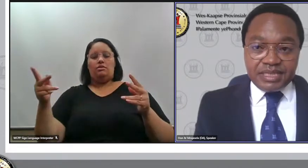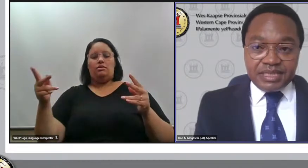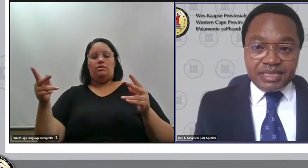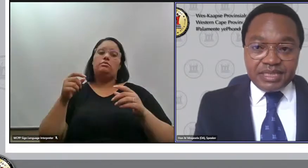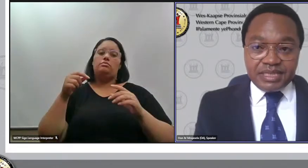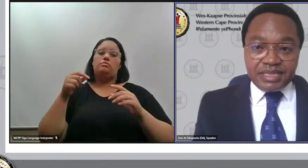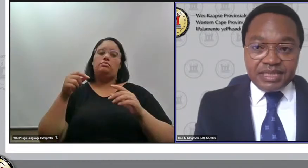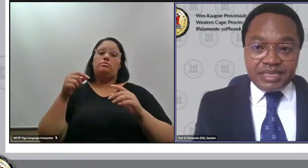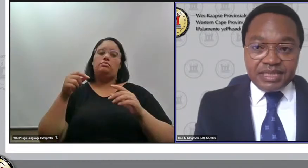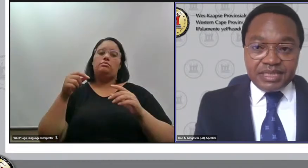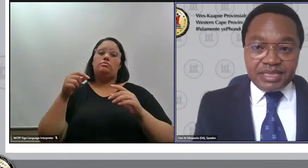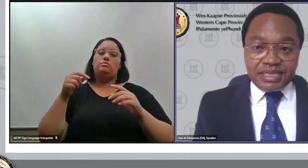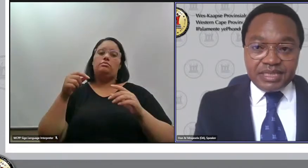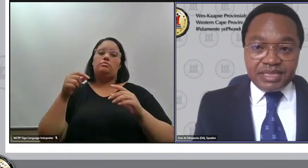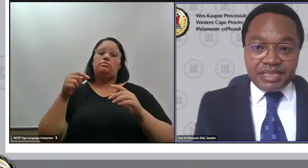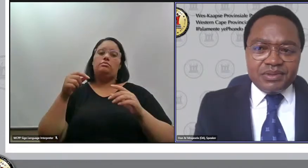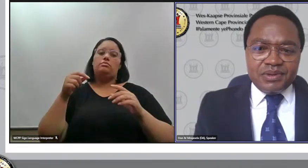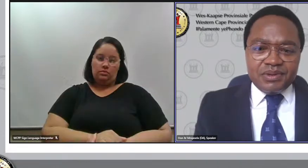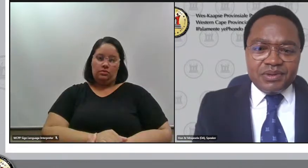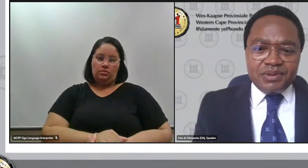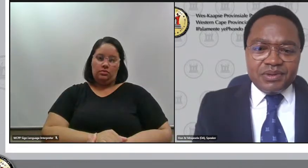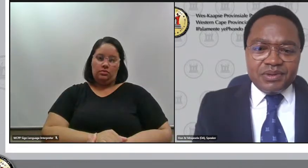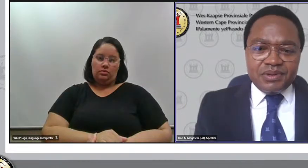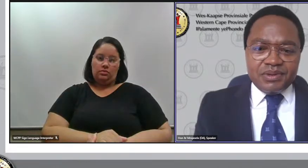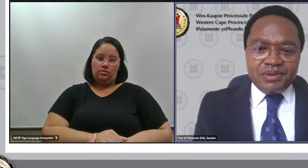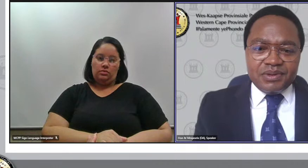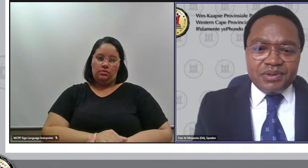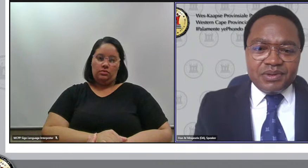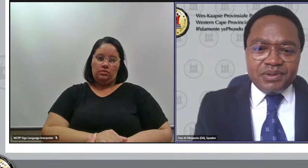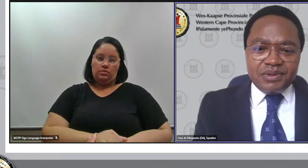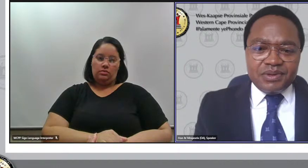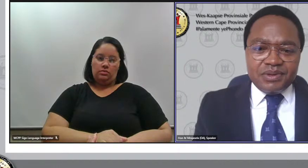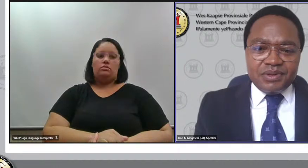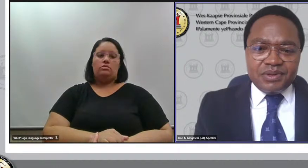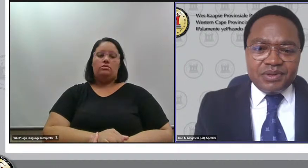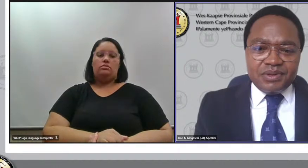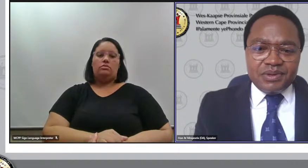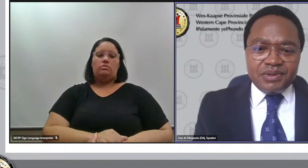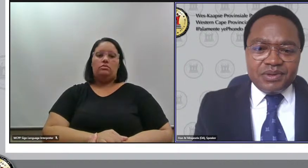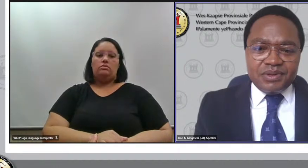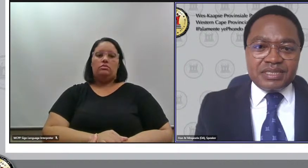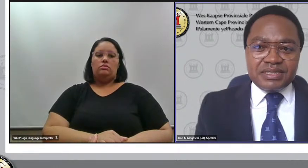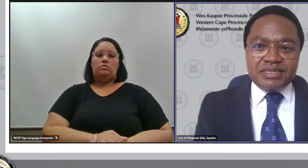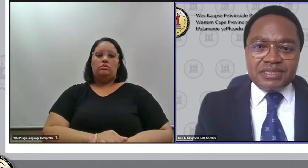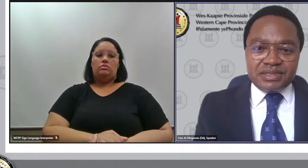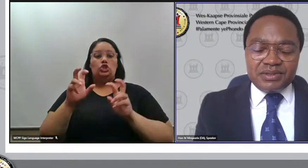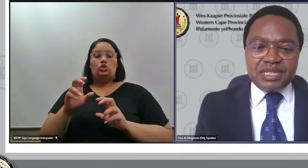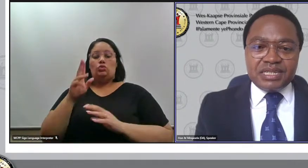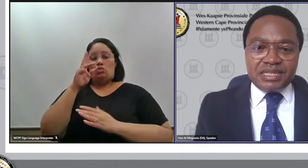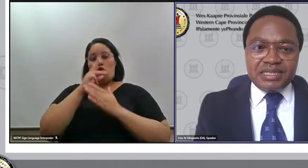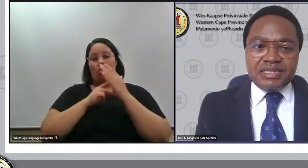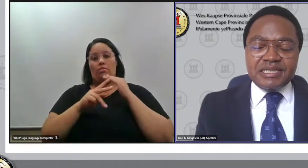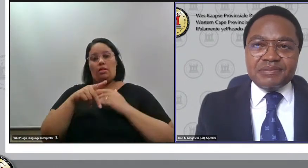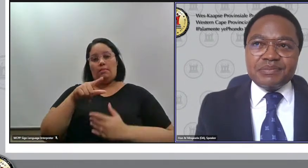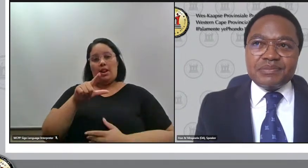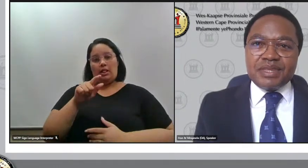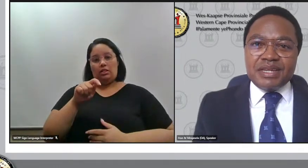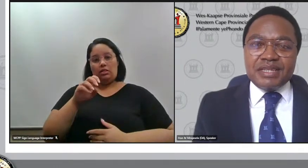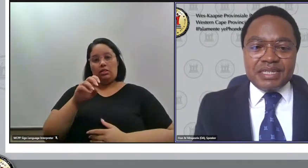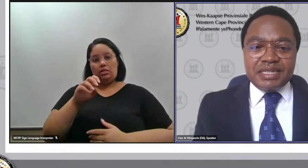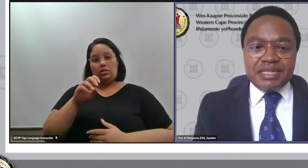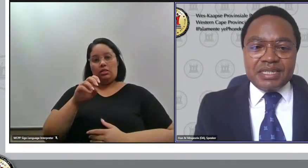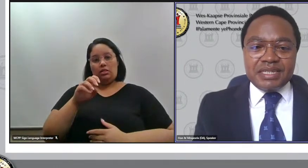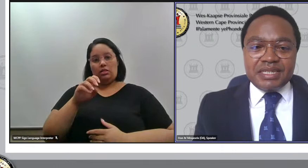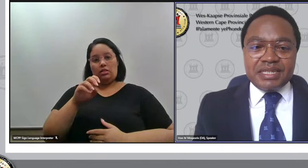detail. The issue that Honourable Plato is raising is correctly